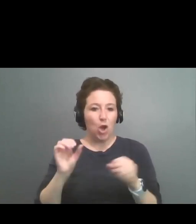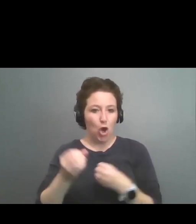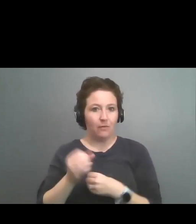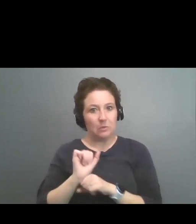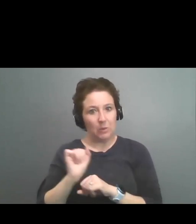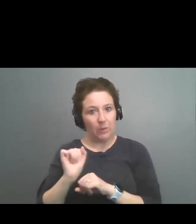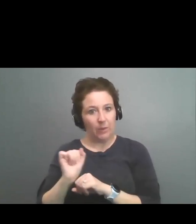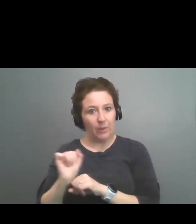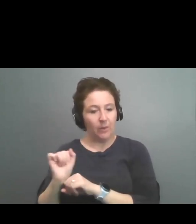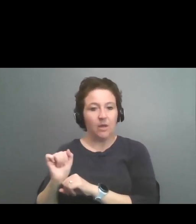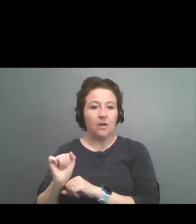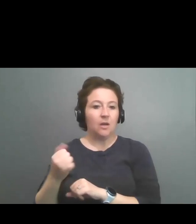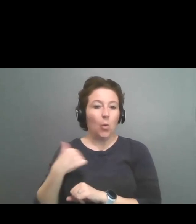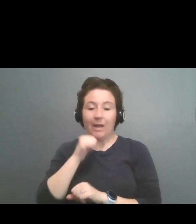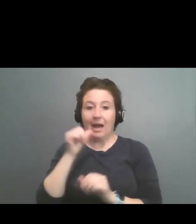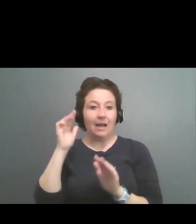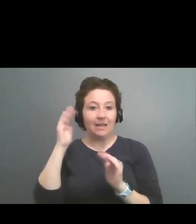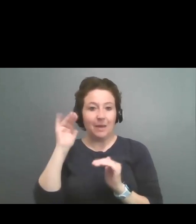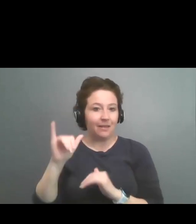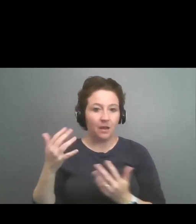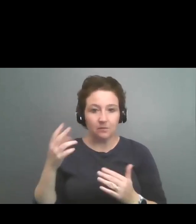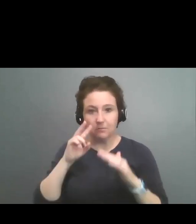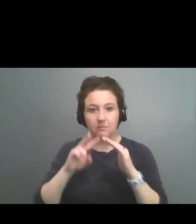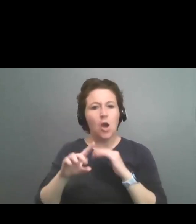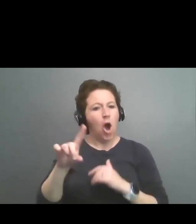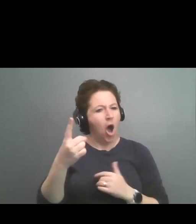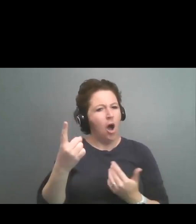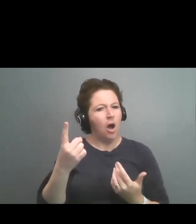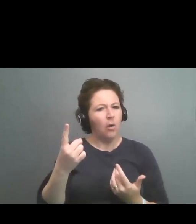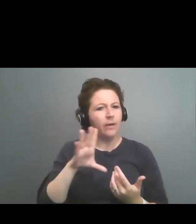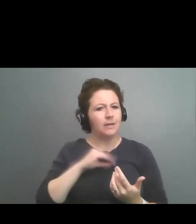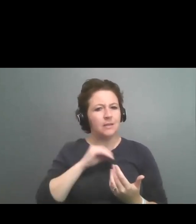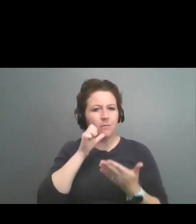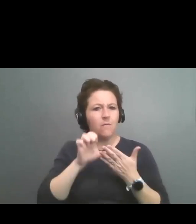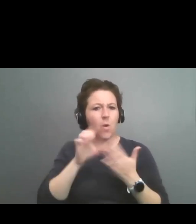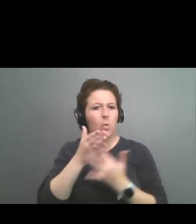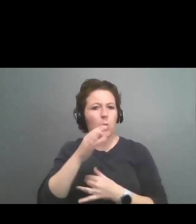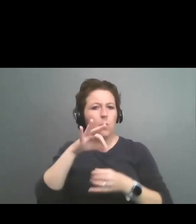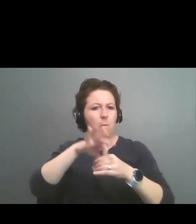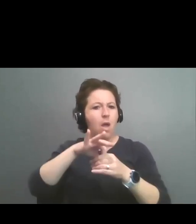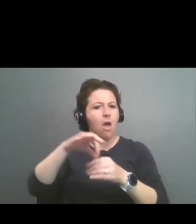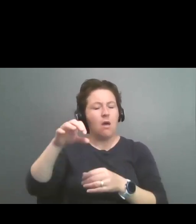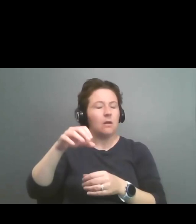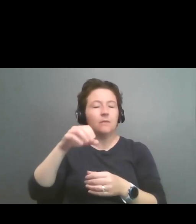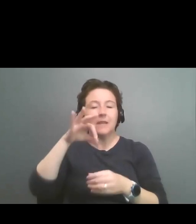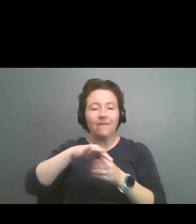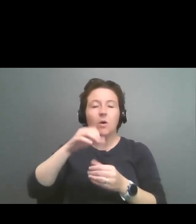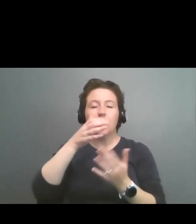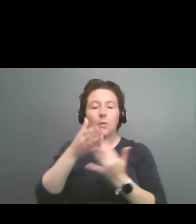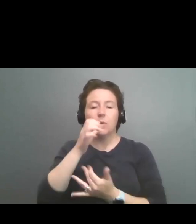and we didn't see that coming. We've always had vote by mail, but not to this degree. So that's the